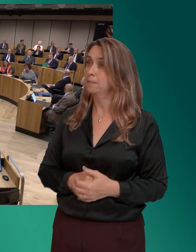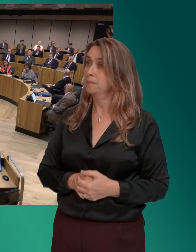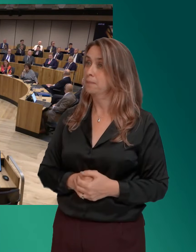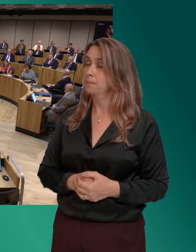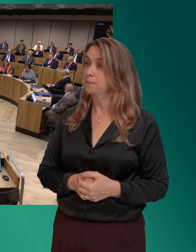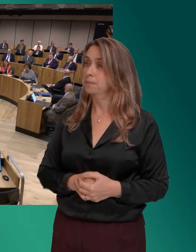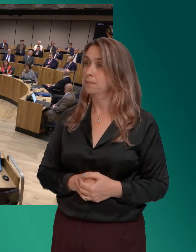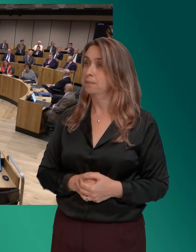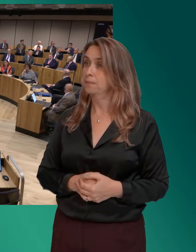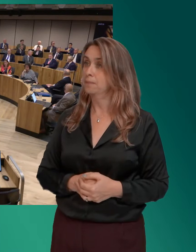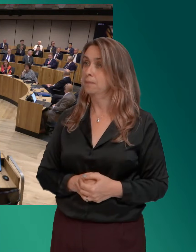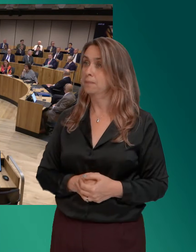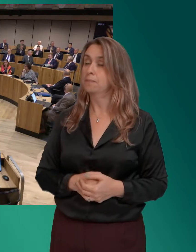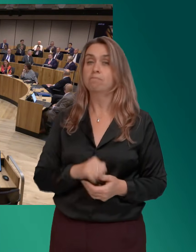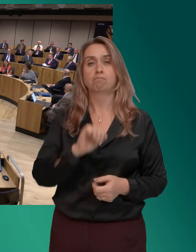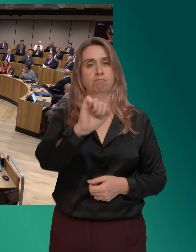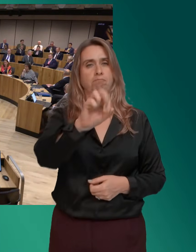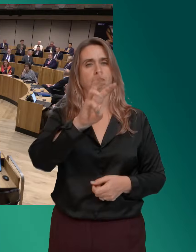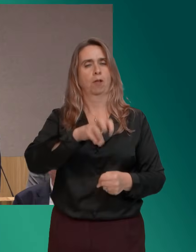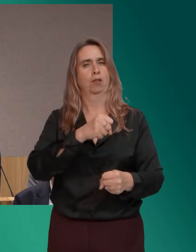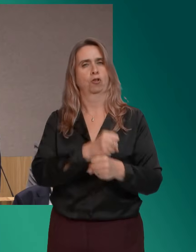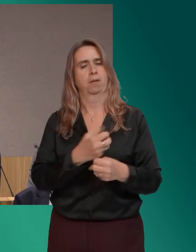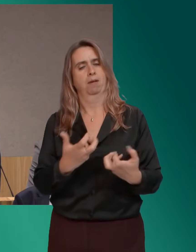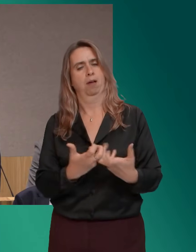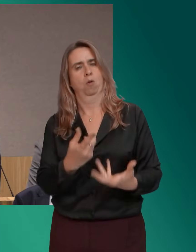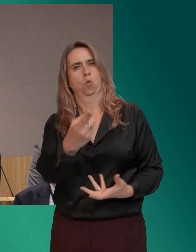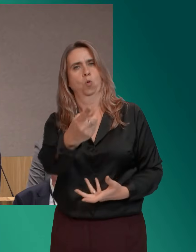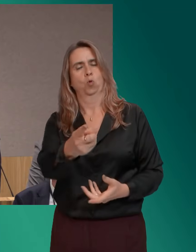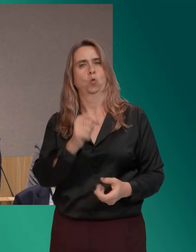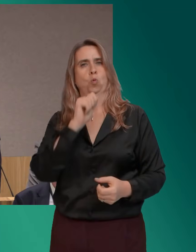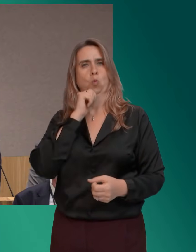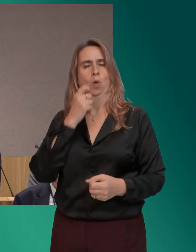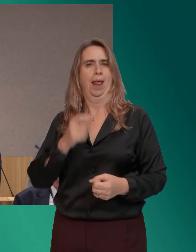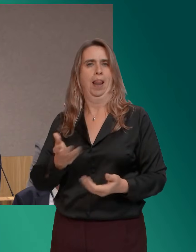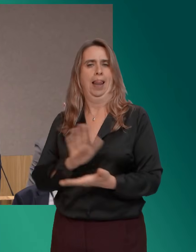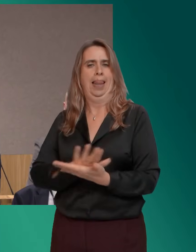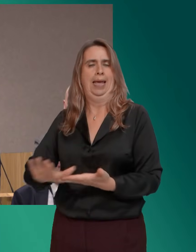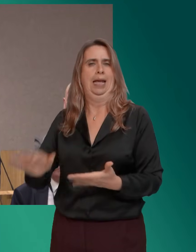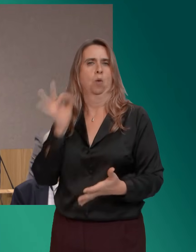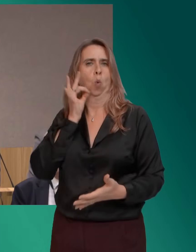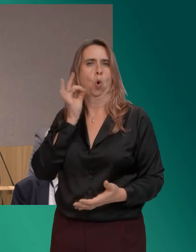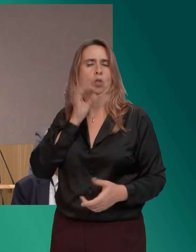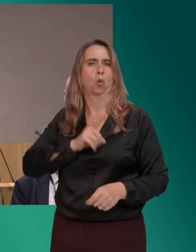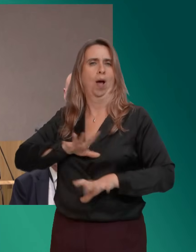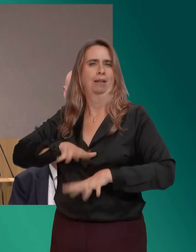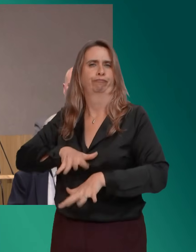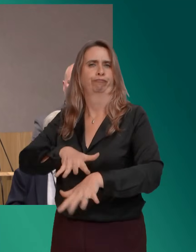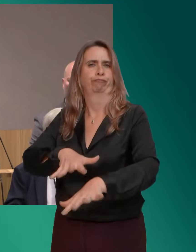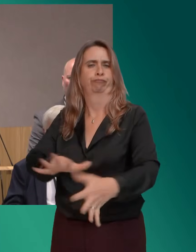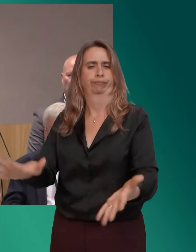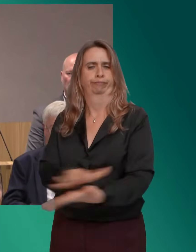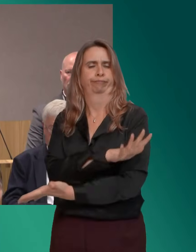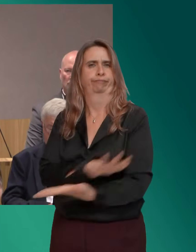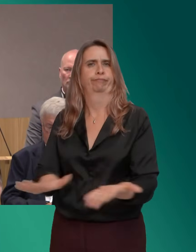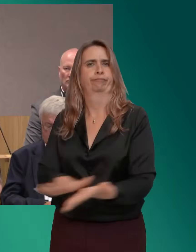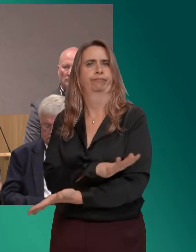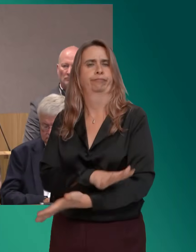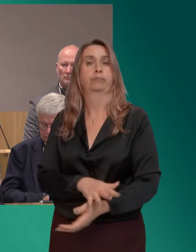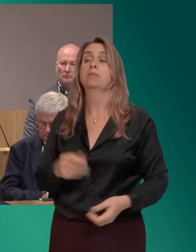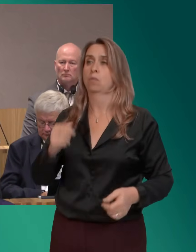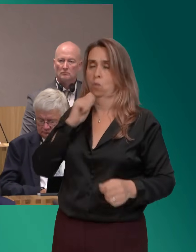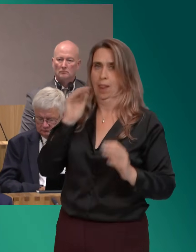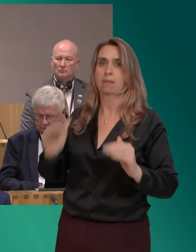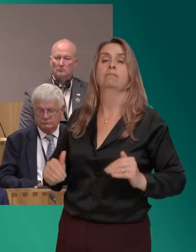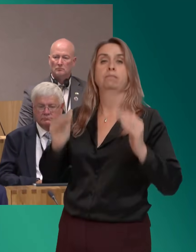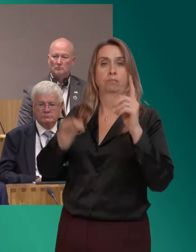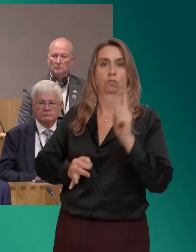What action will the Welsh Government take to address water pollution? Welsh Government is determined to improve water quality. We